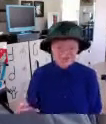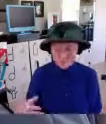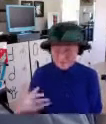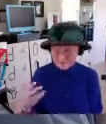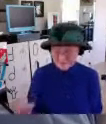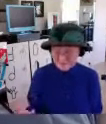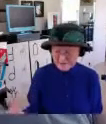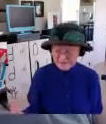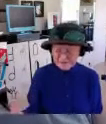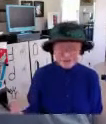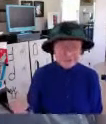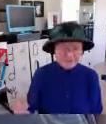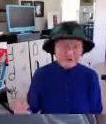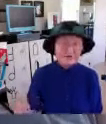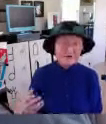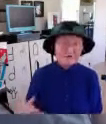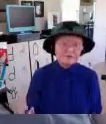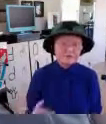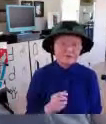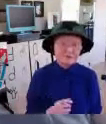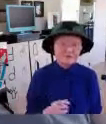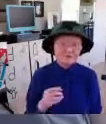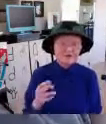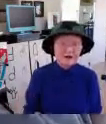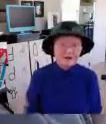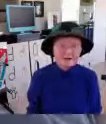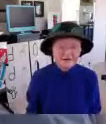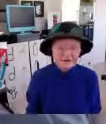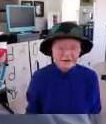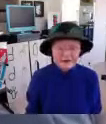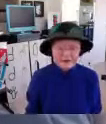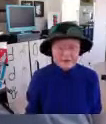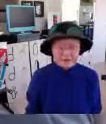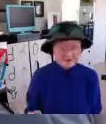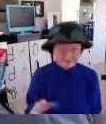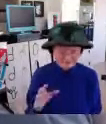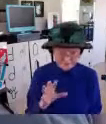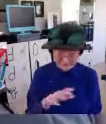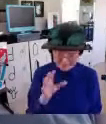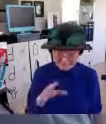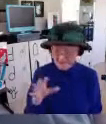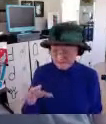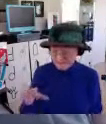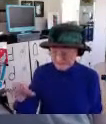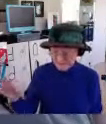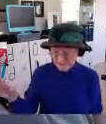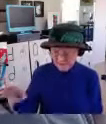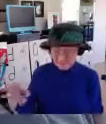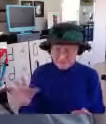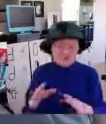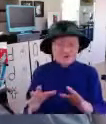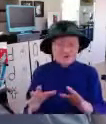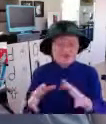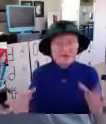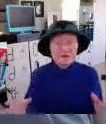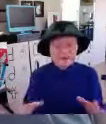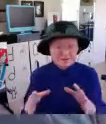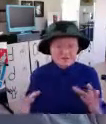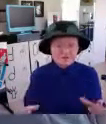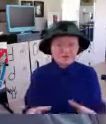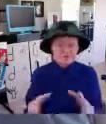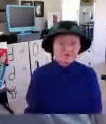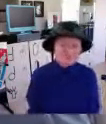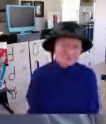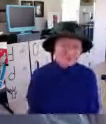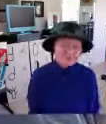sign languages we never have written is from China. I bet they have many Chinese versions or dialects or different